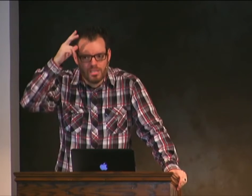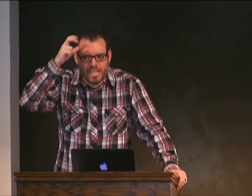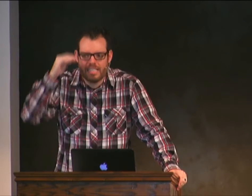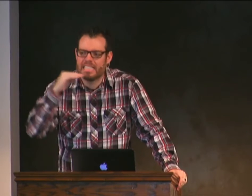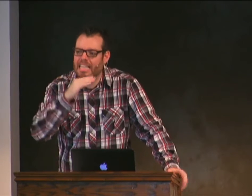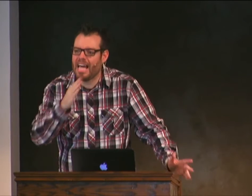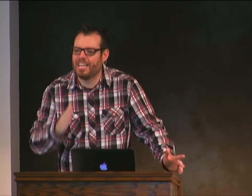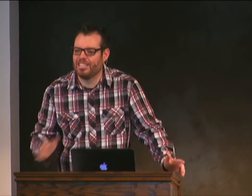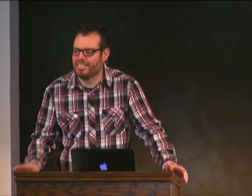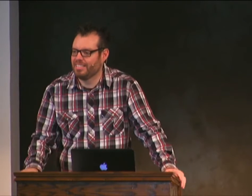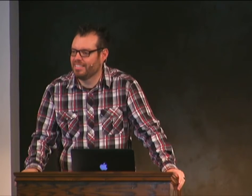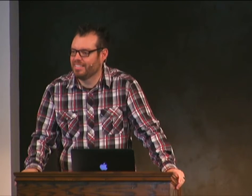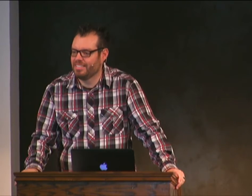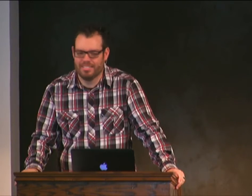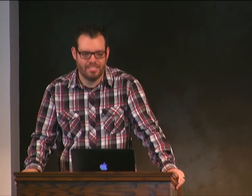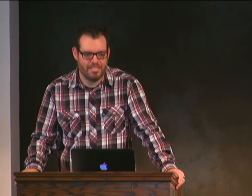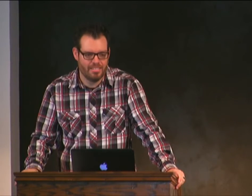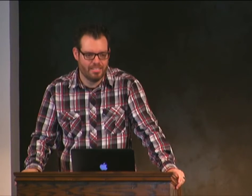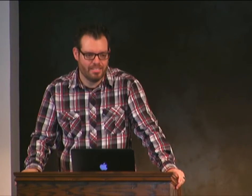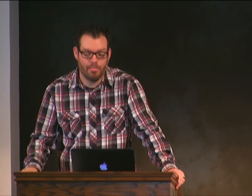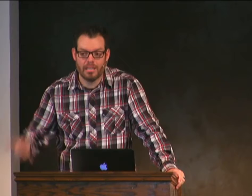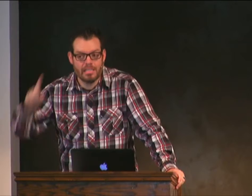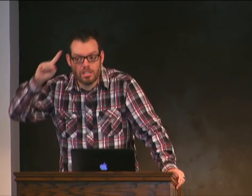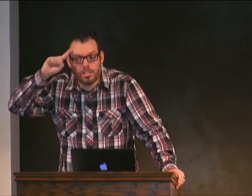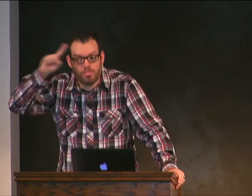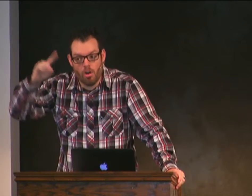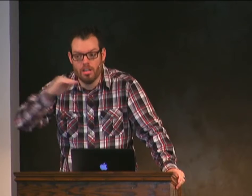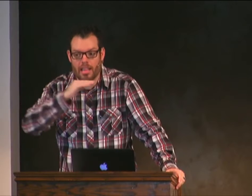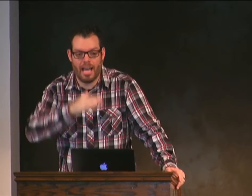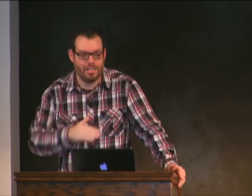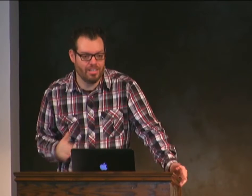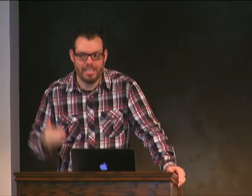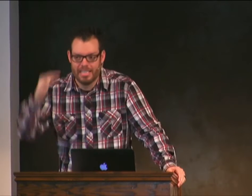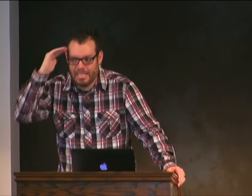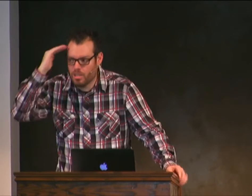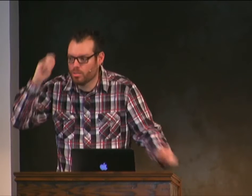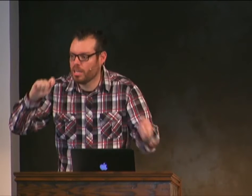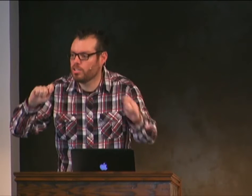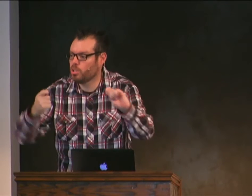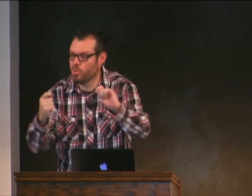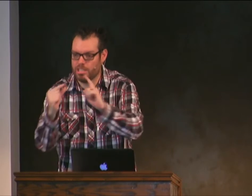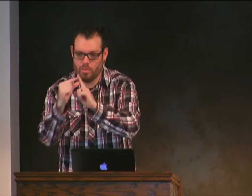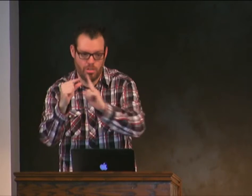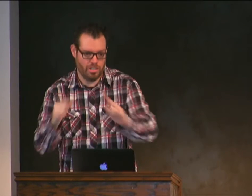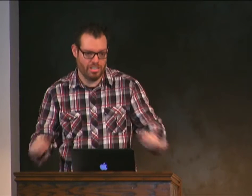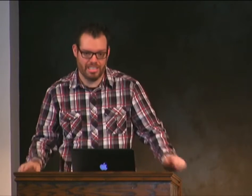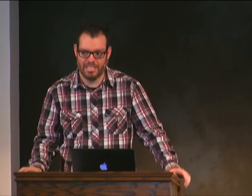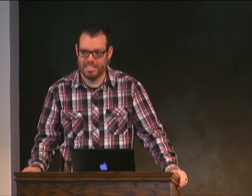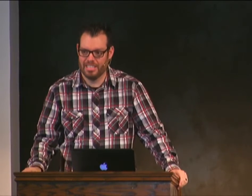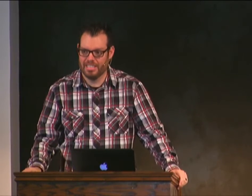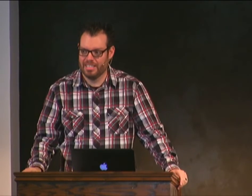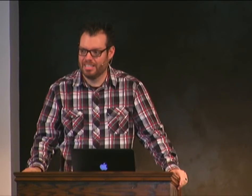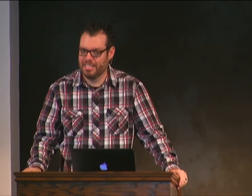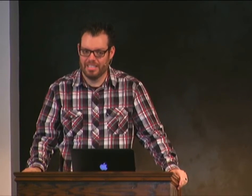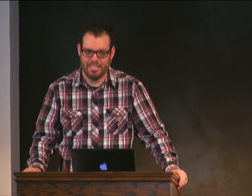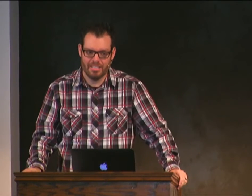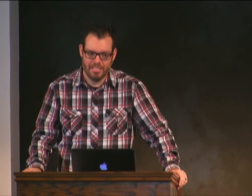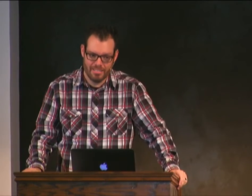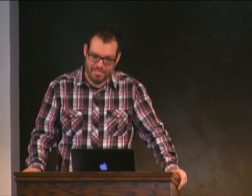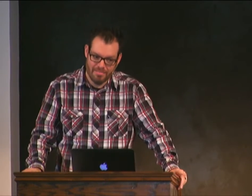We know Satan's a liar, but he's a smart liar. He knows how to twist the words.